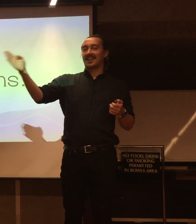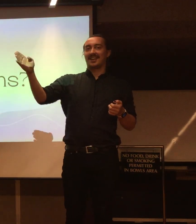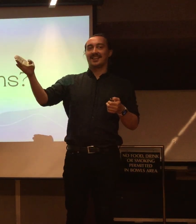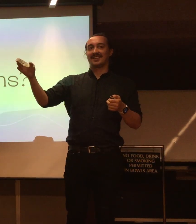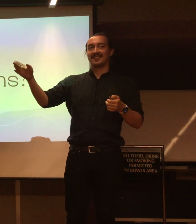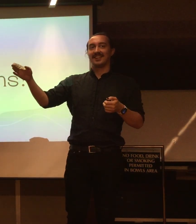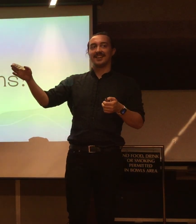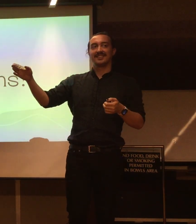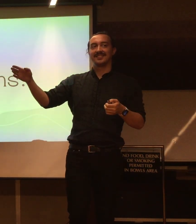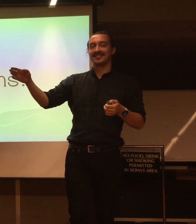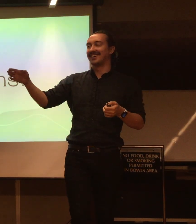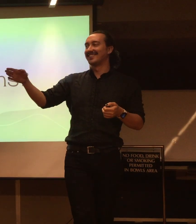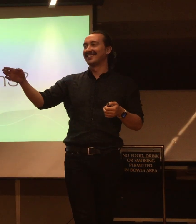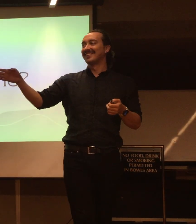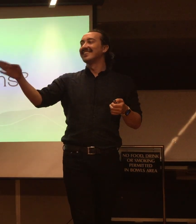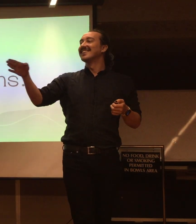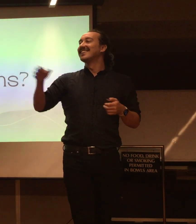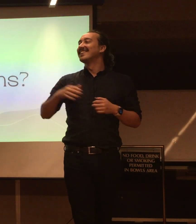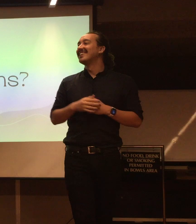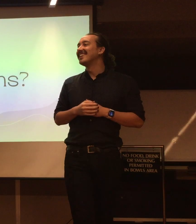Yeah.